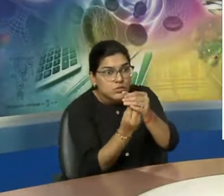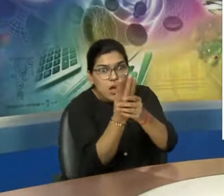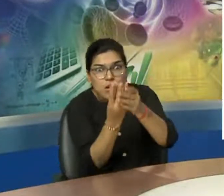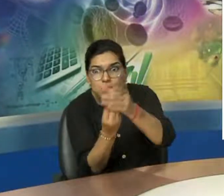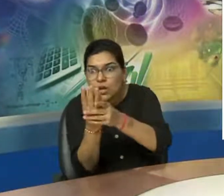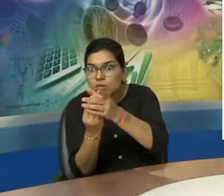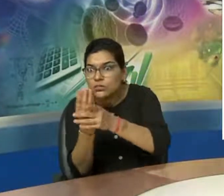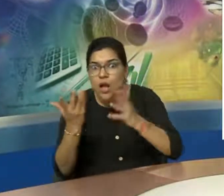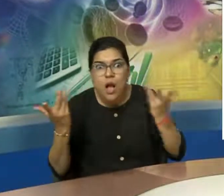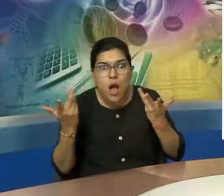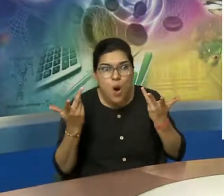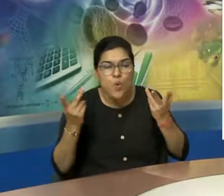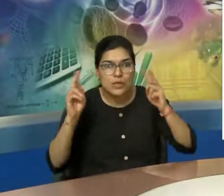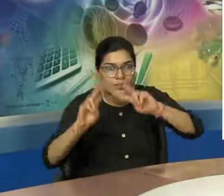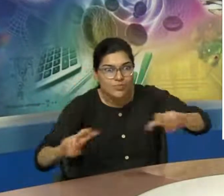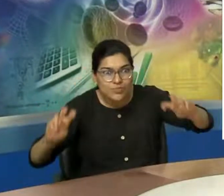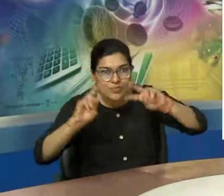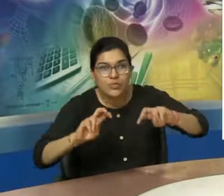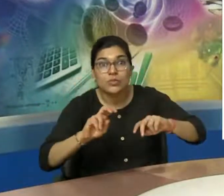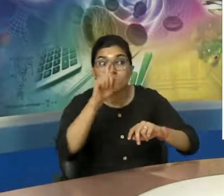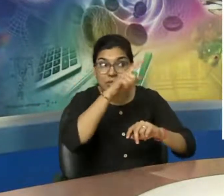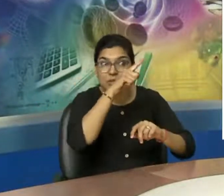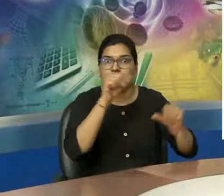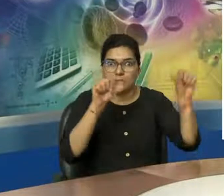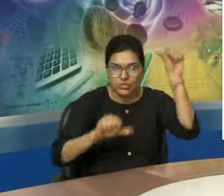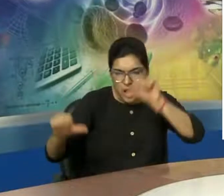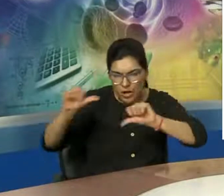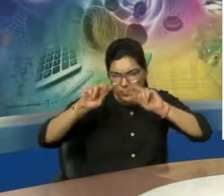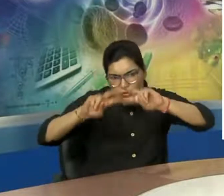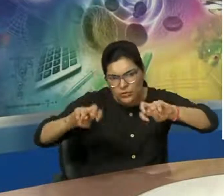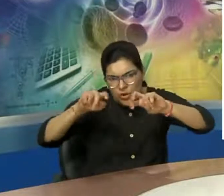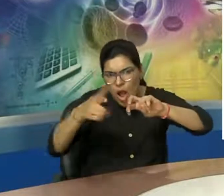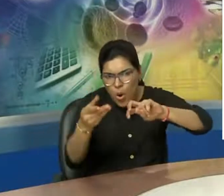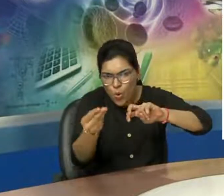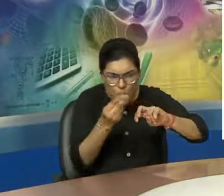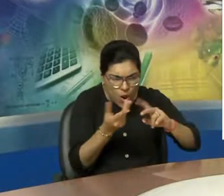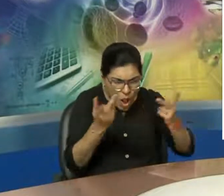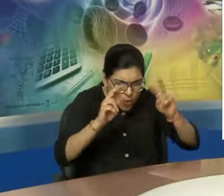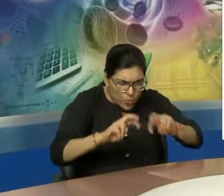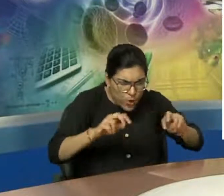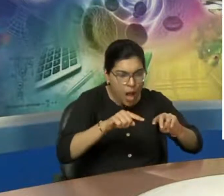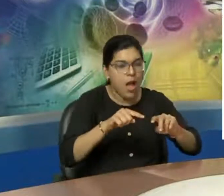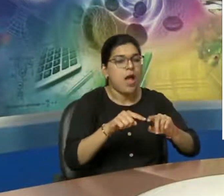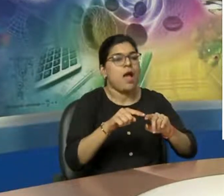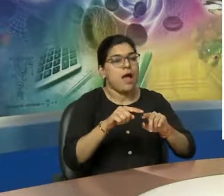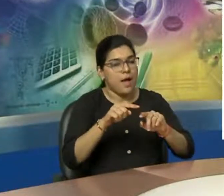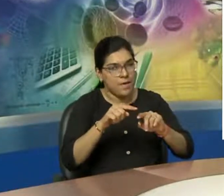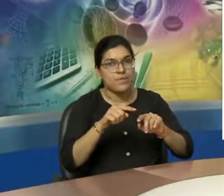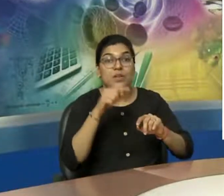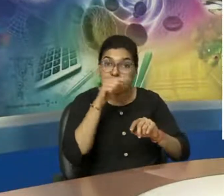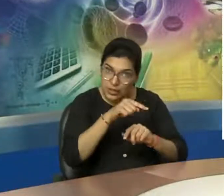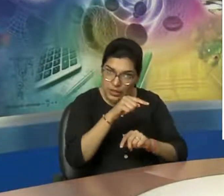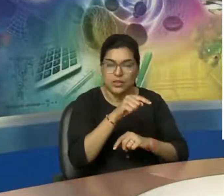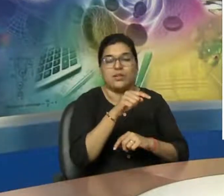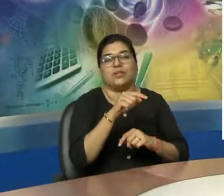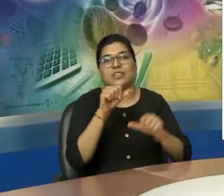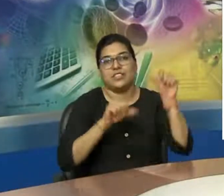The deep study or detailed study in a logical manner is known